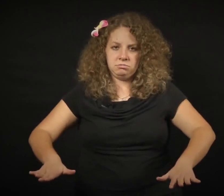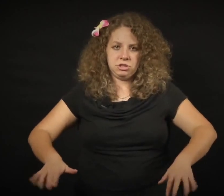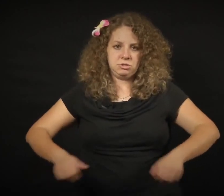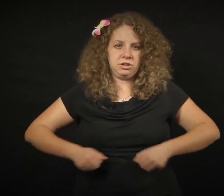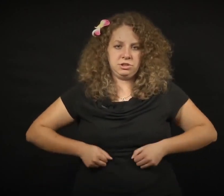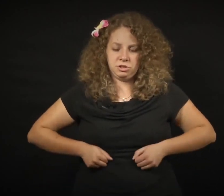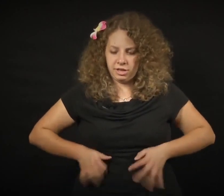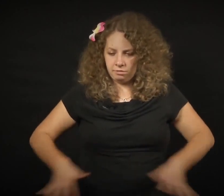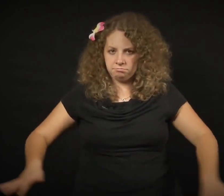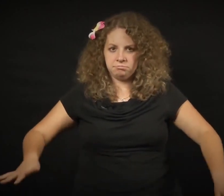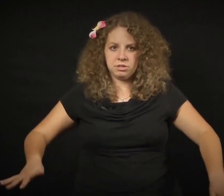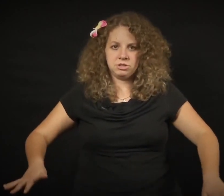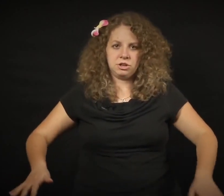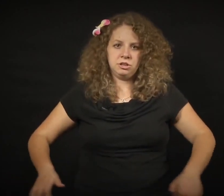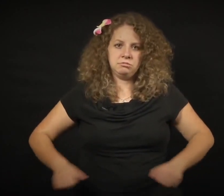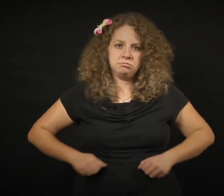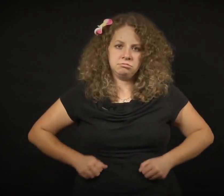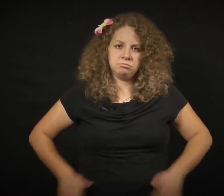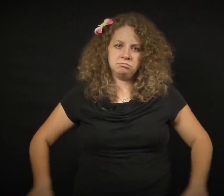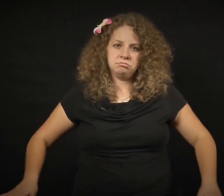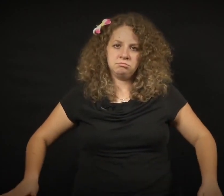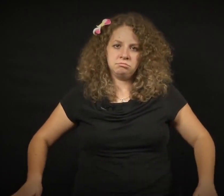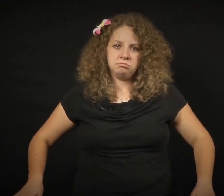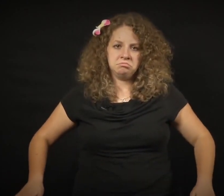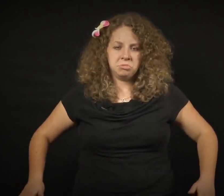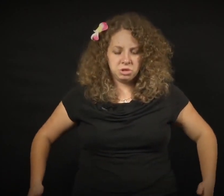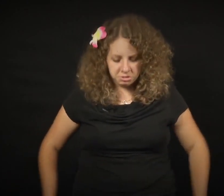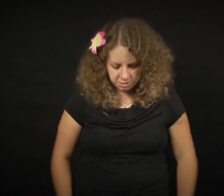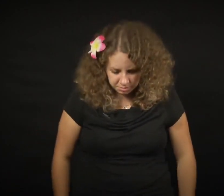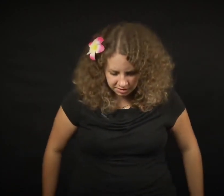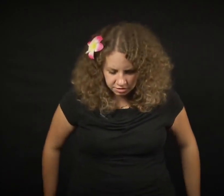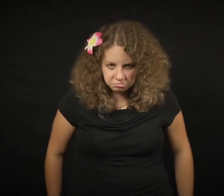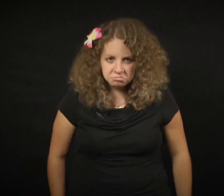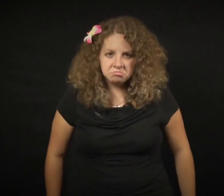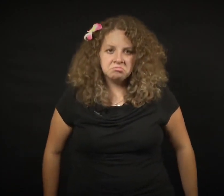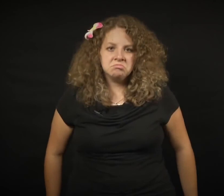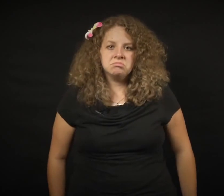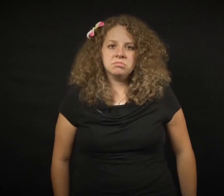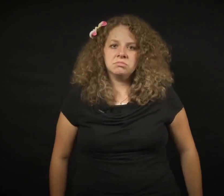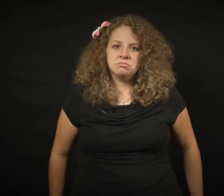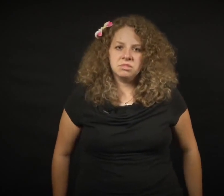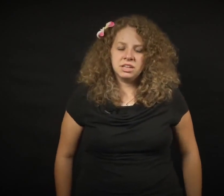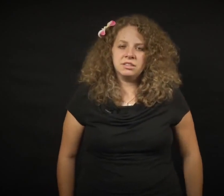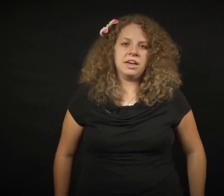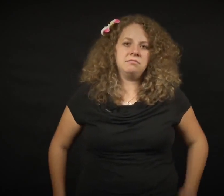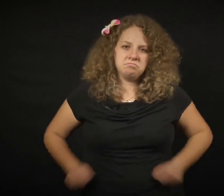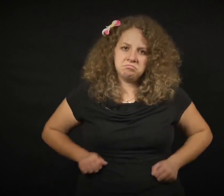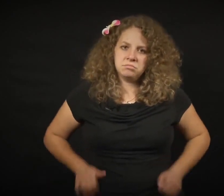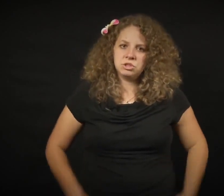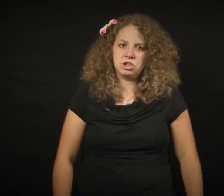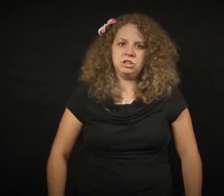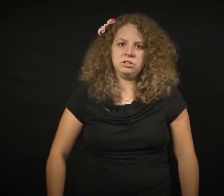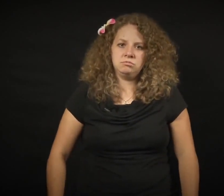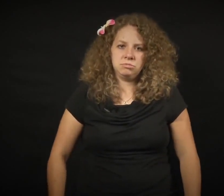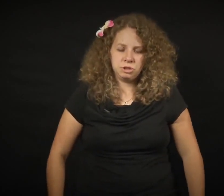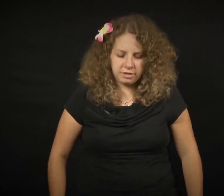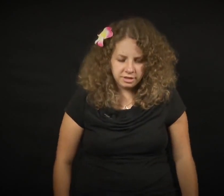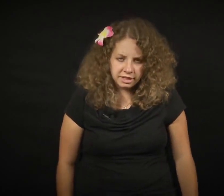just going straight out, a skirt. Or sometimes even like that. skirt, showing the length